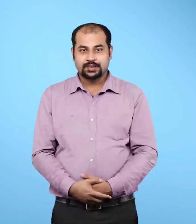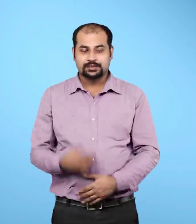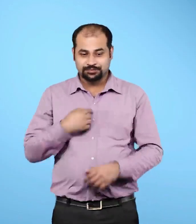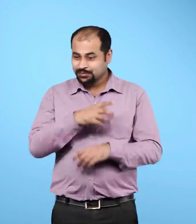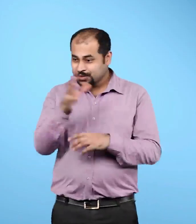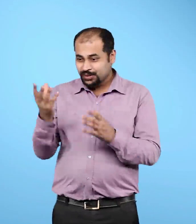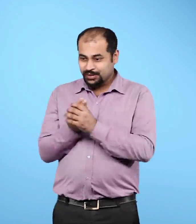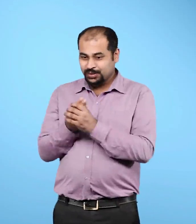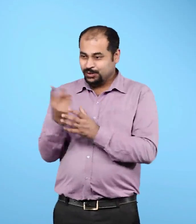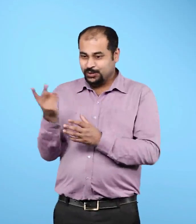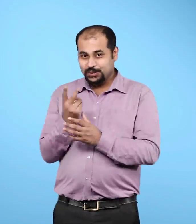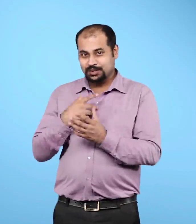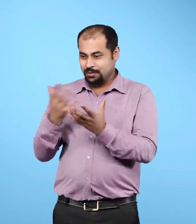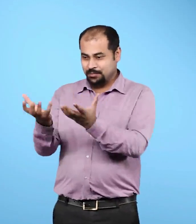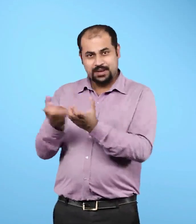How much money will she pay?